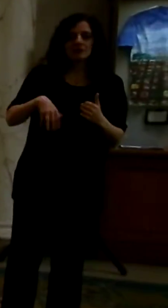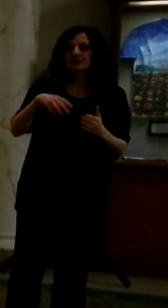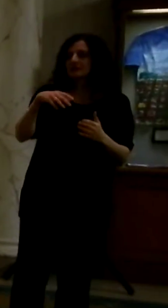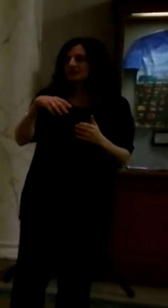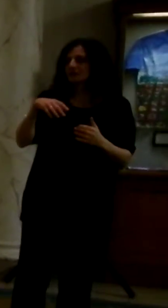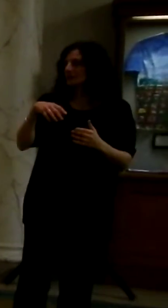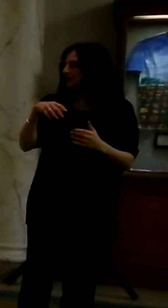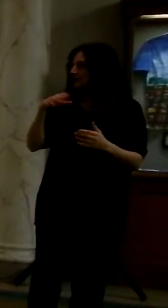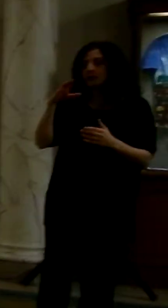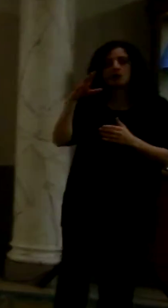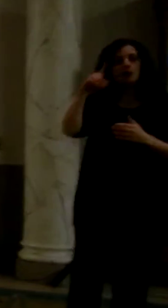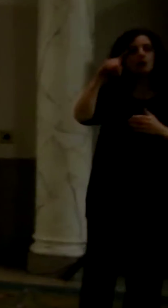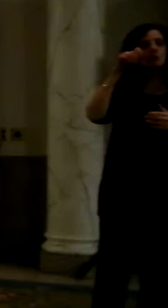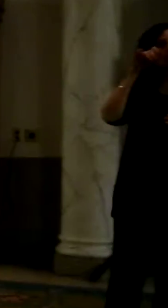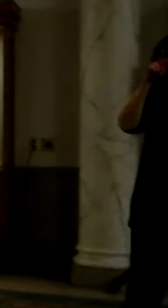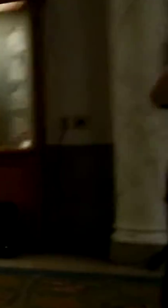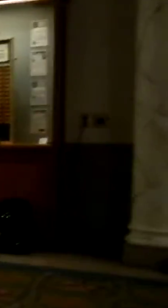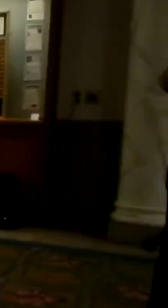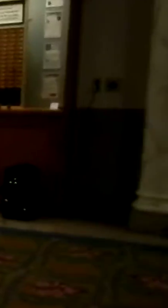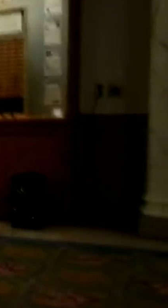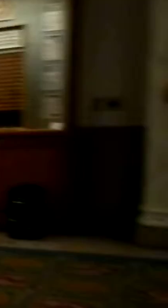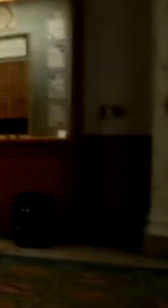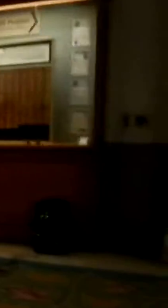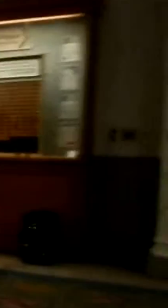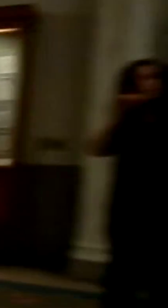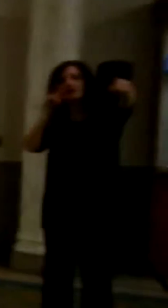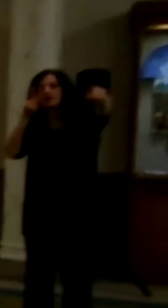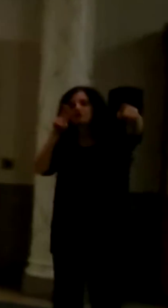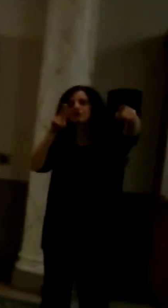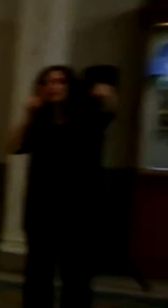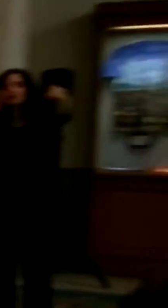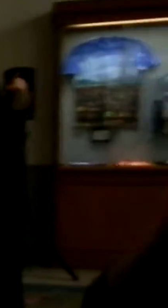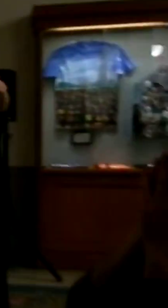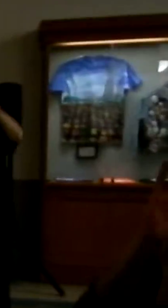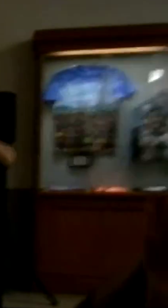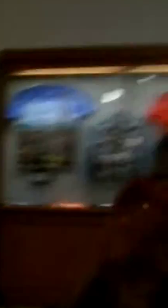Coy View, right back there, Coy with the library.